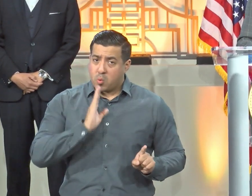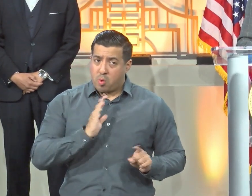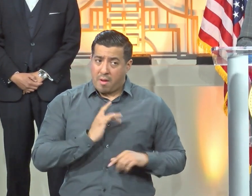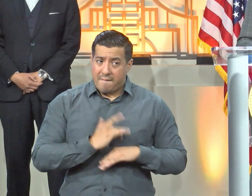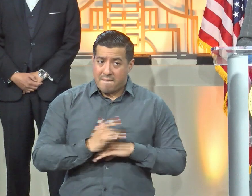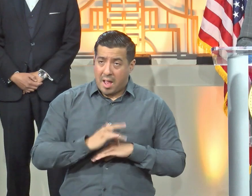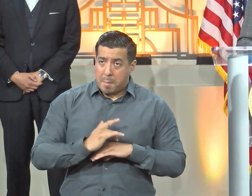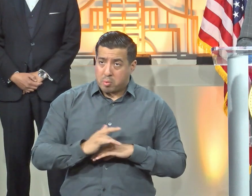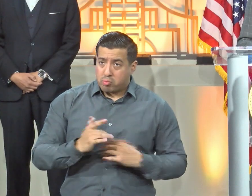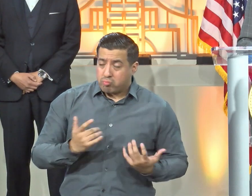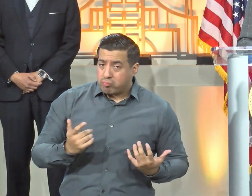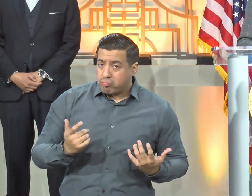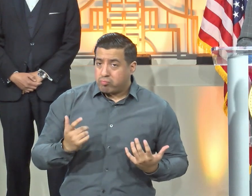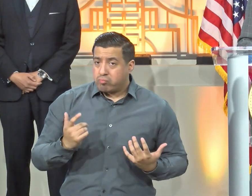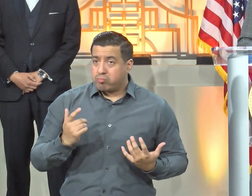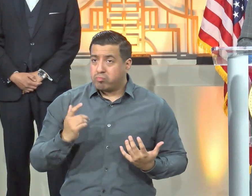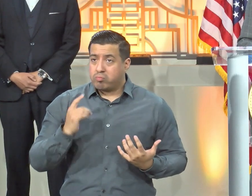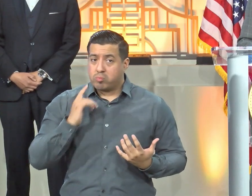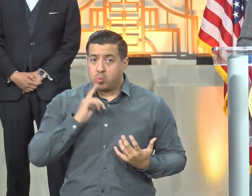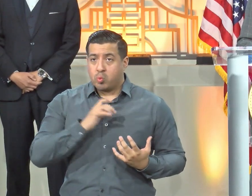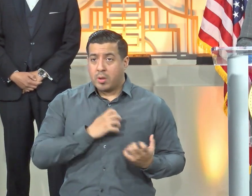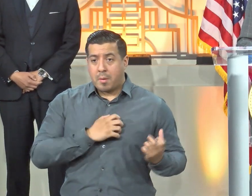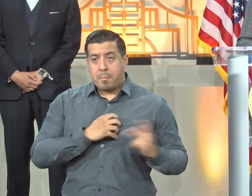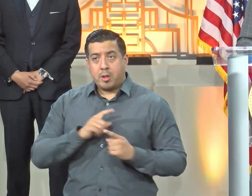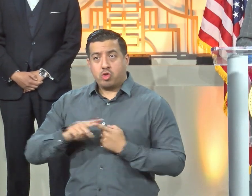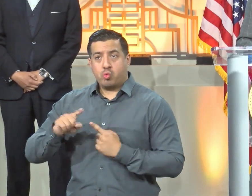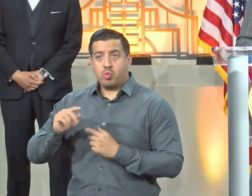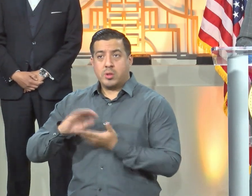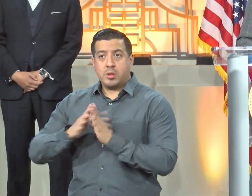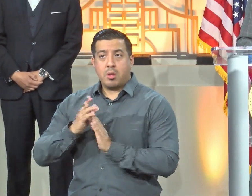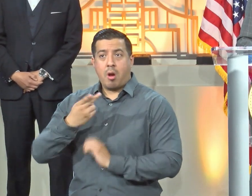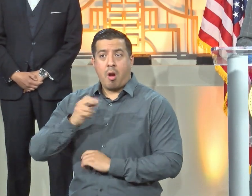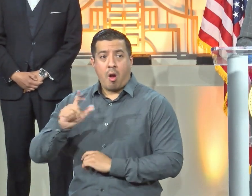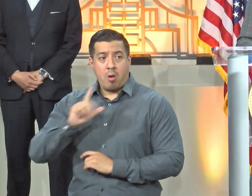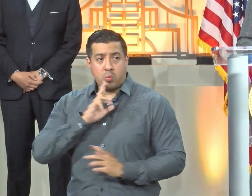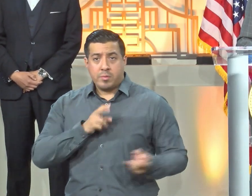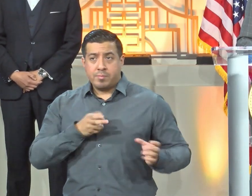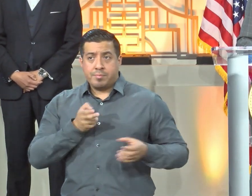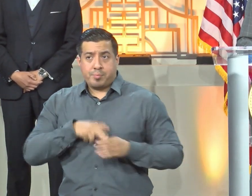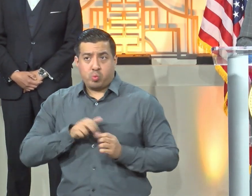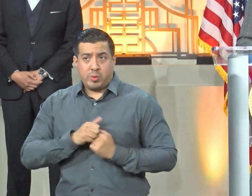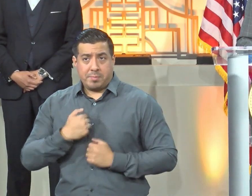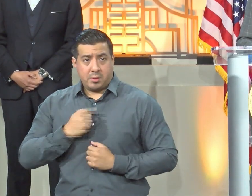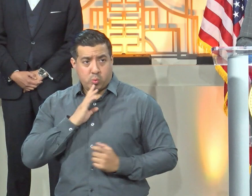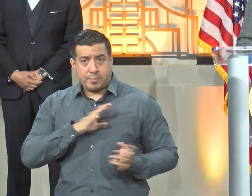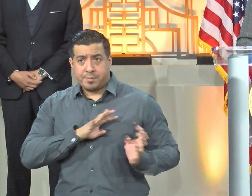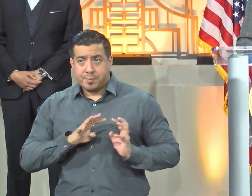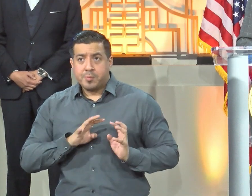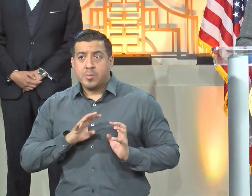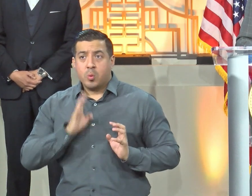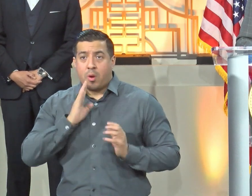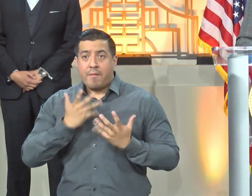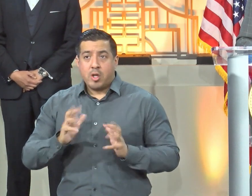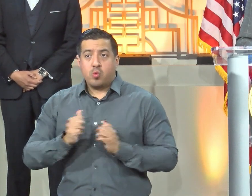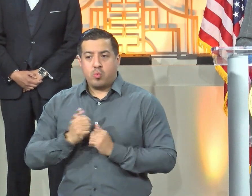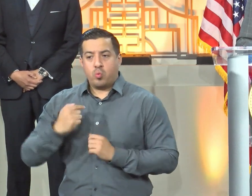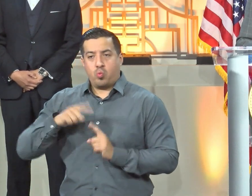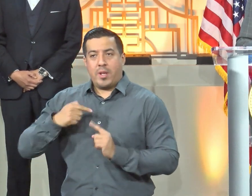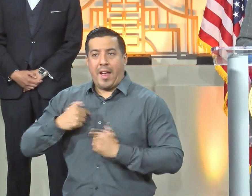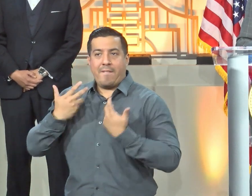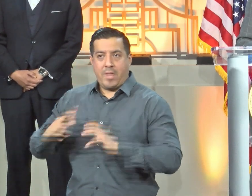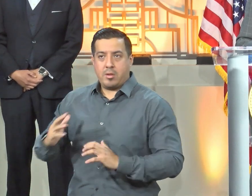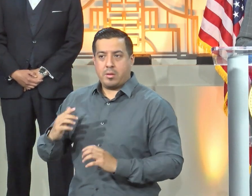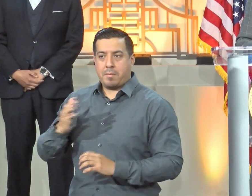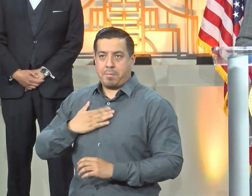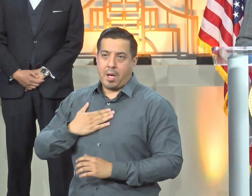available to return to City Hall to join with me in finishing out my term.